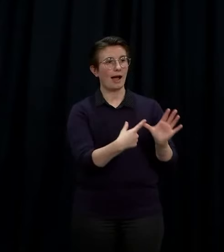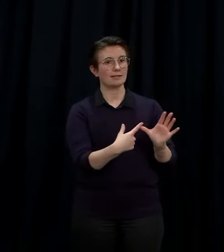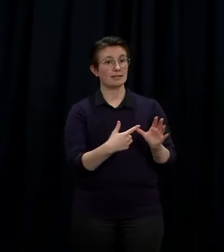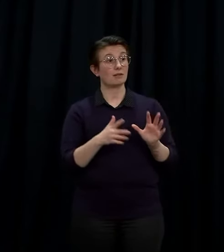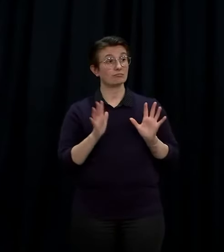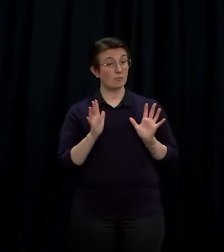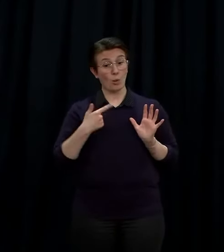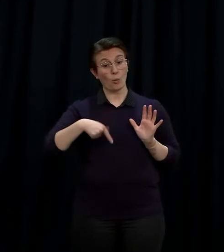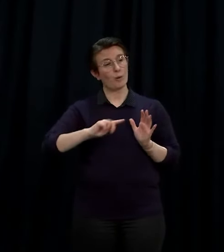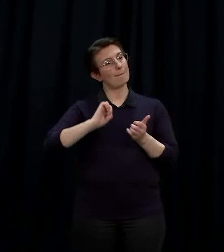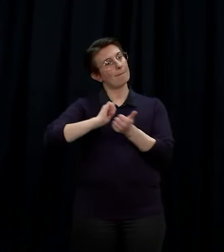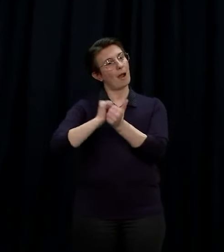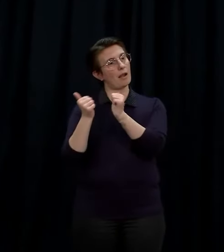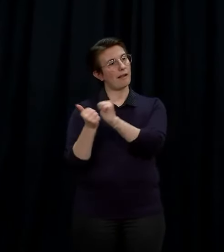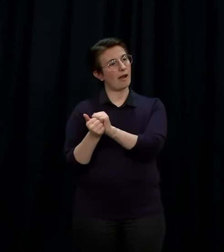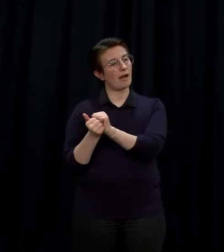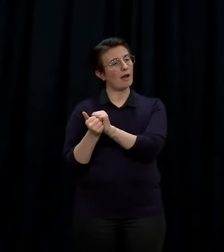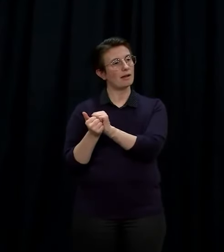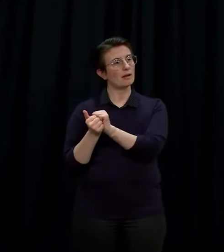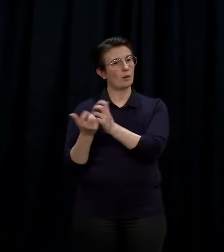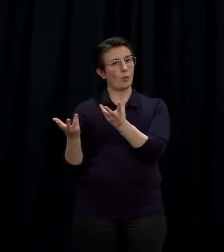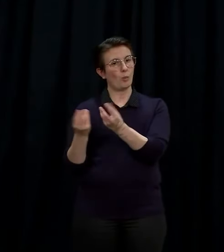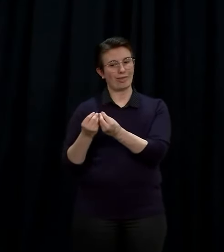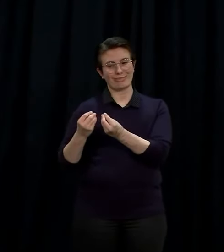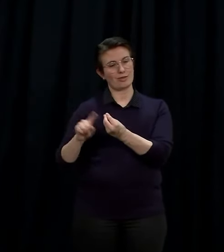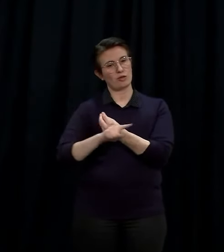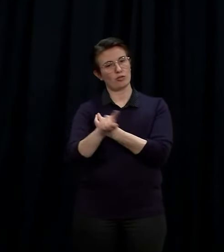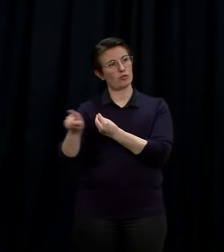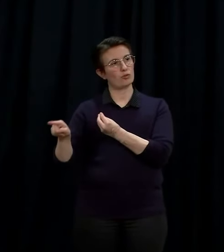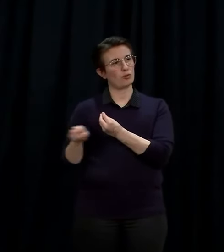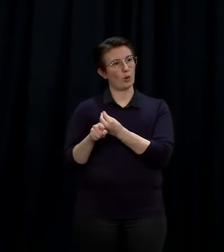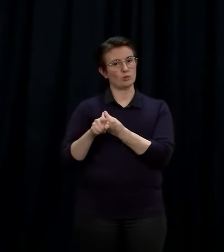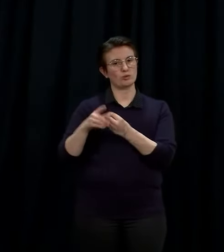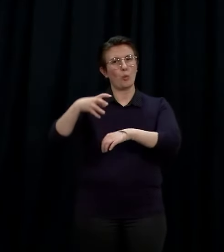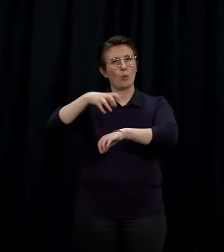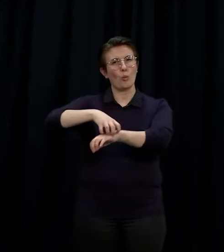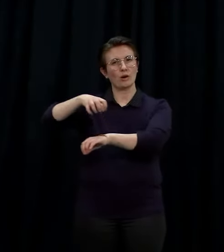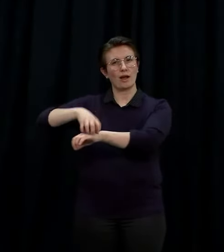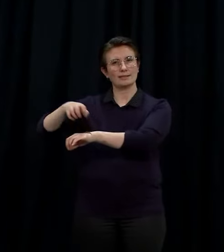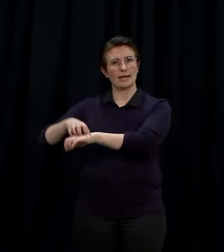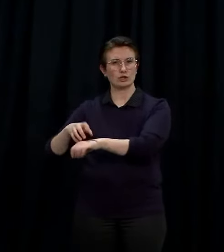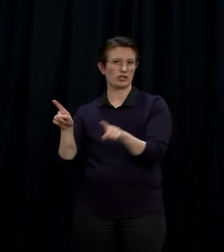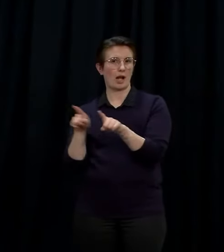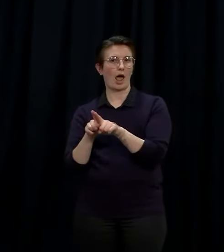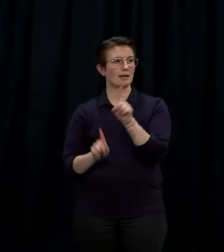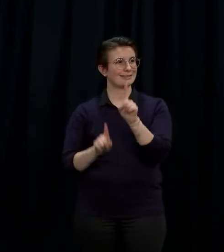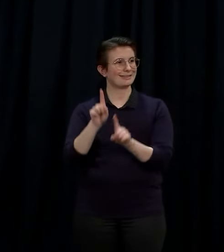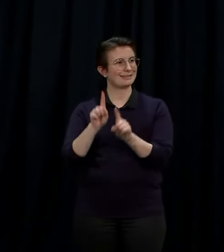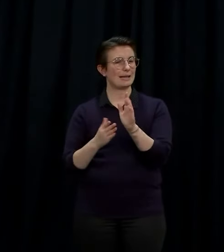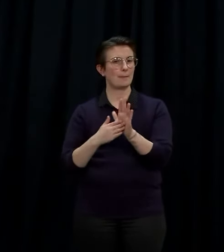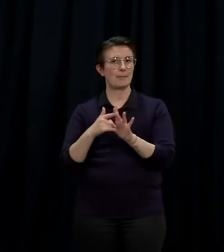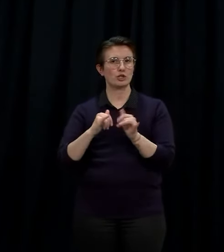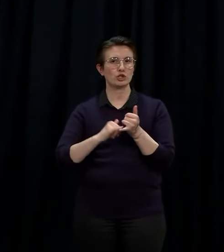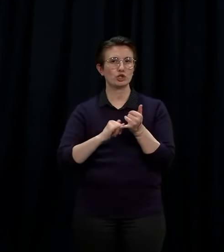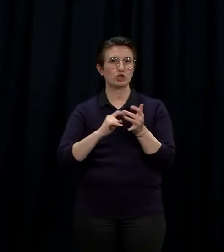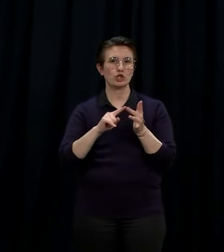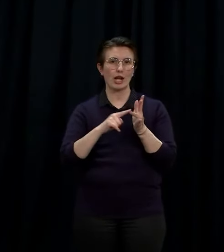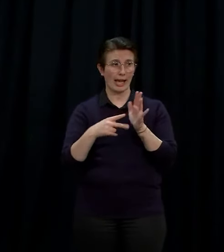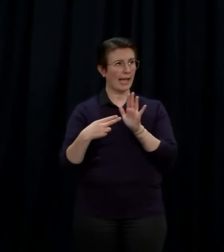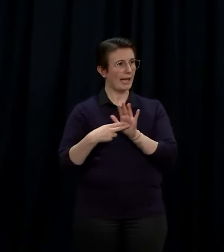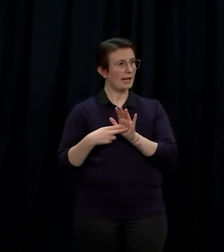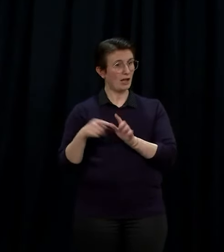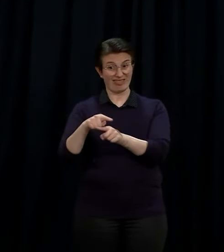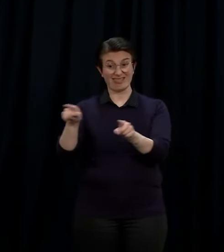Mission have GP services that they offer to their people. They have trusted relationships. They already have contact with